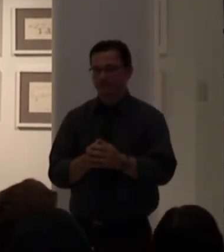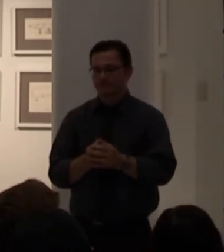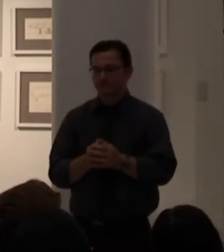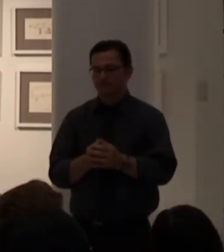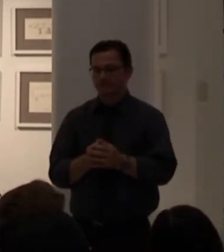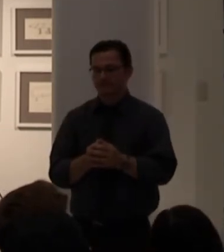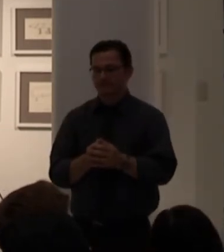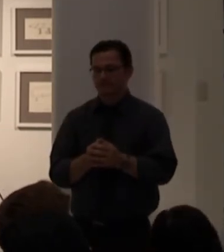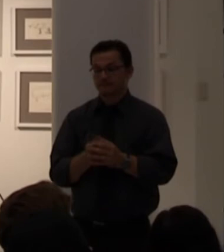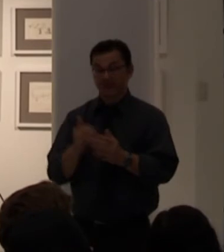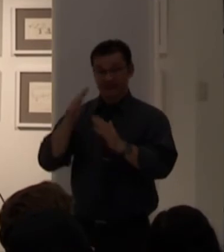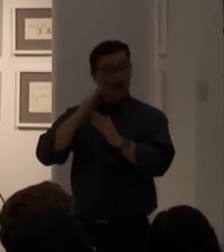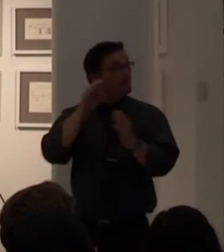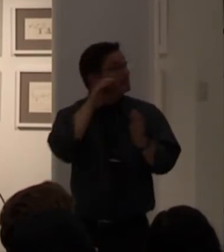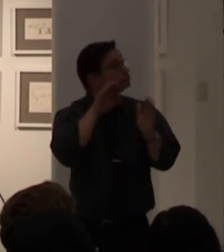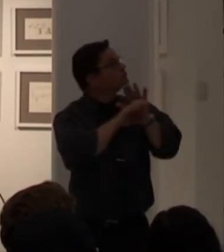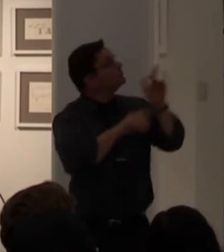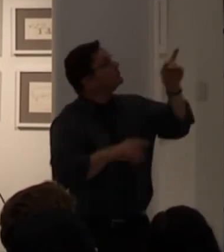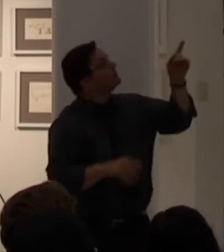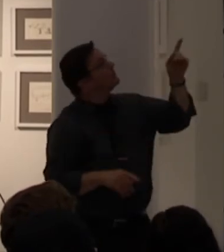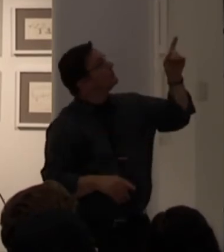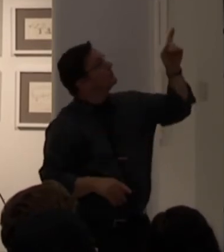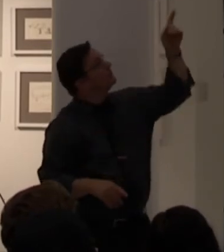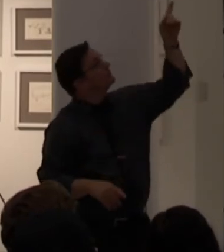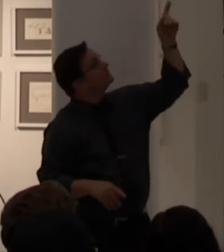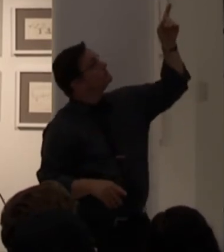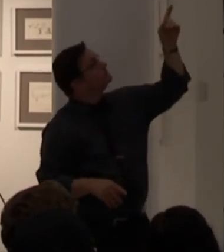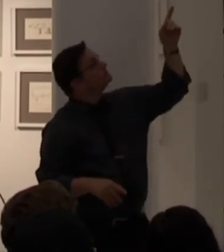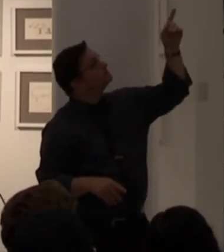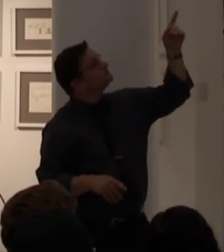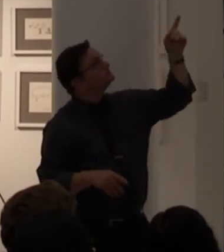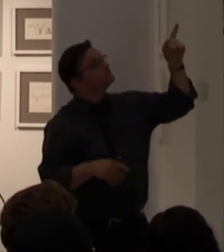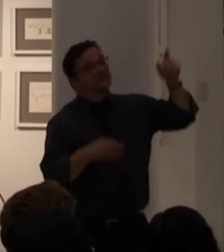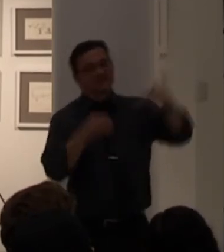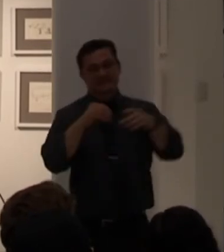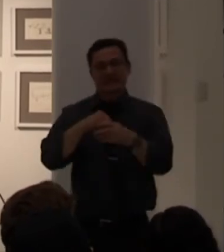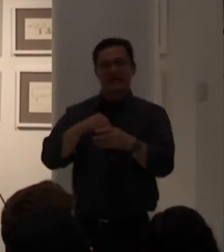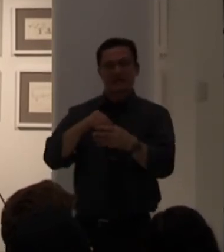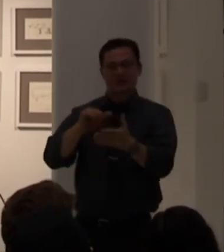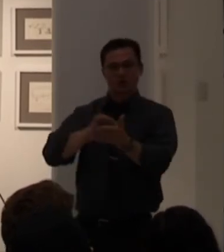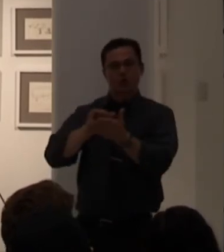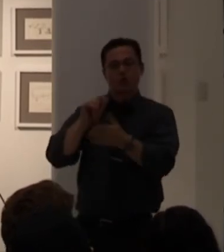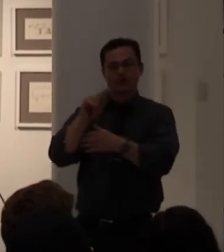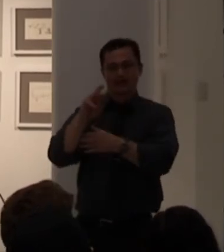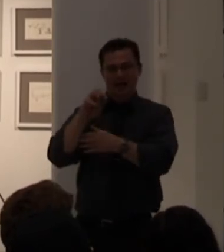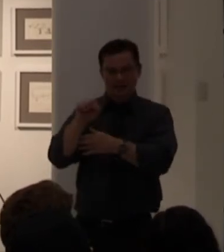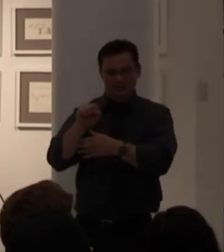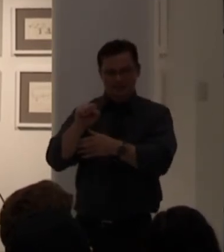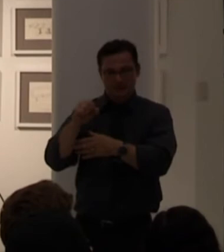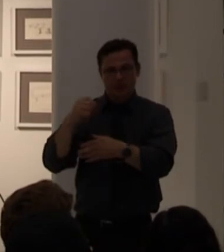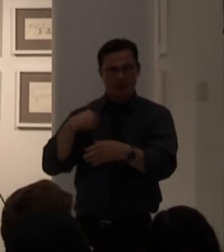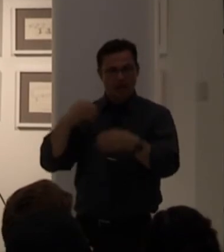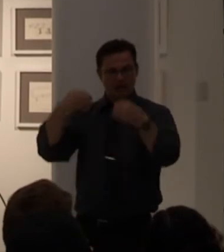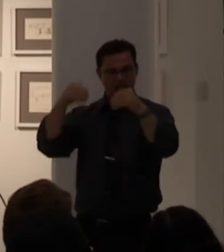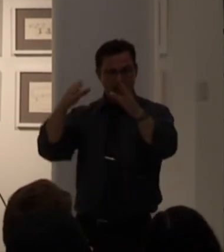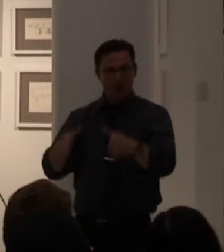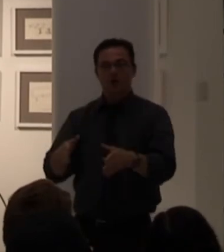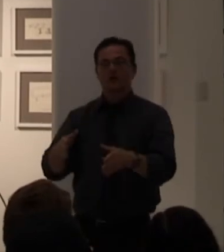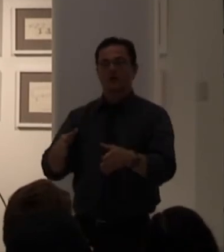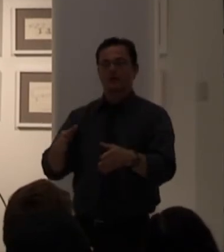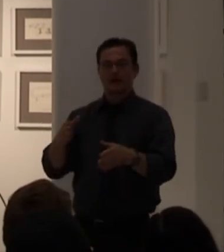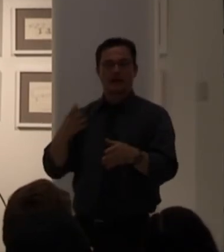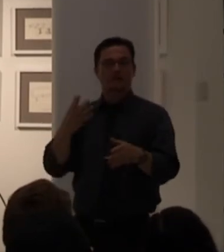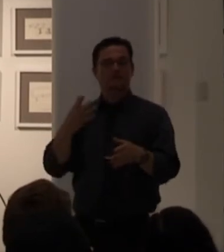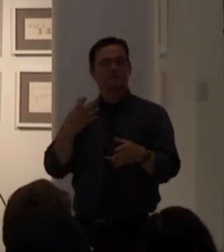This top picture was an article, it was in the New York Times. We had a major retailer that knocked off